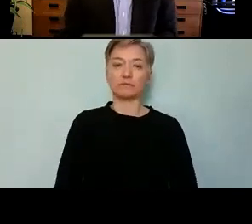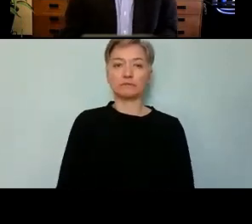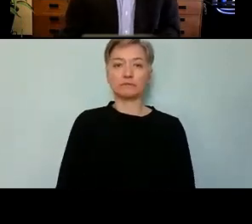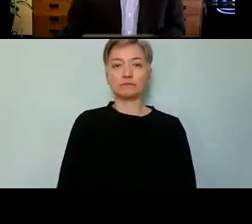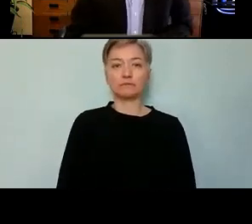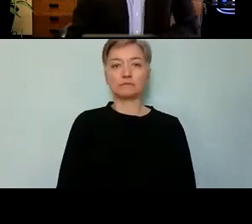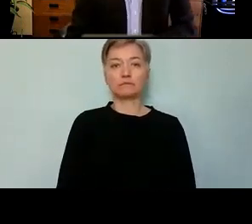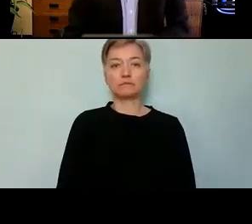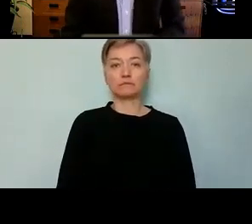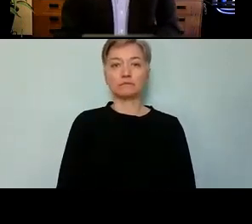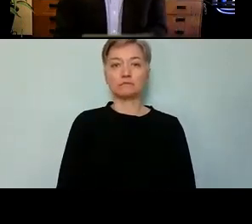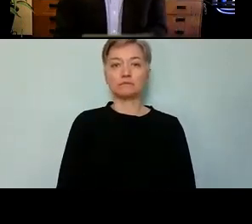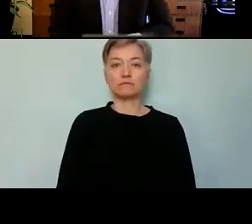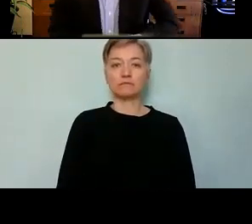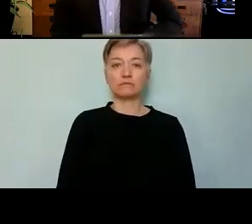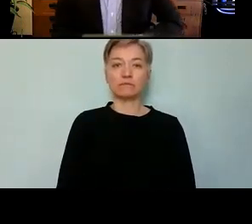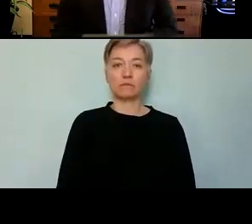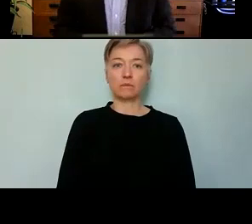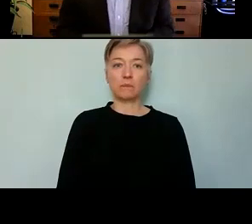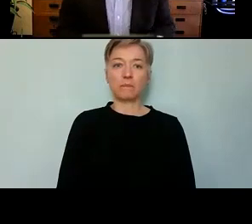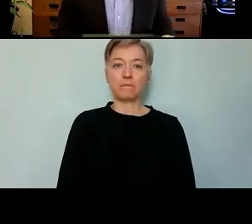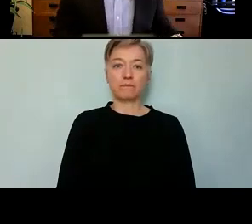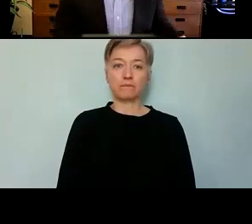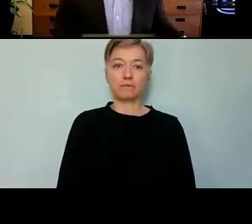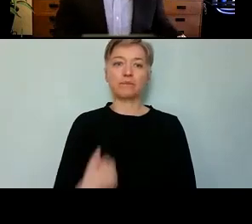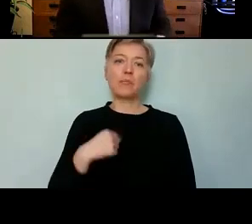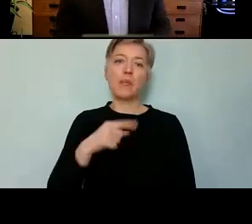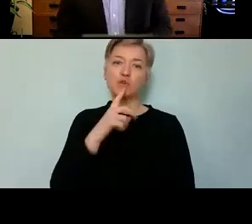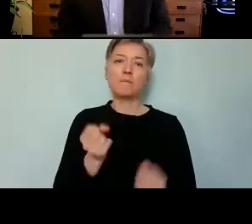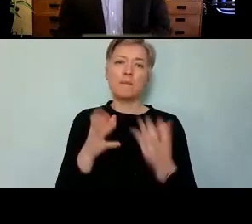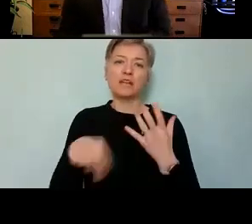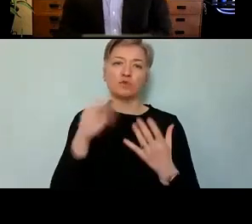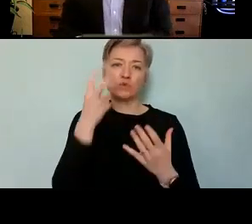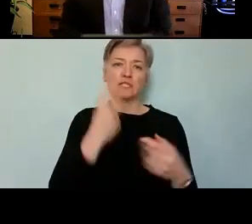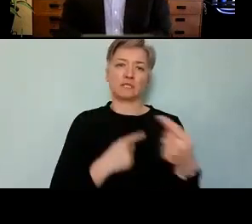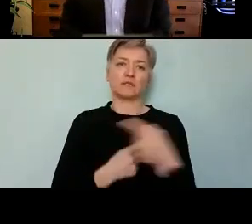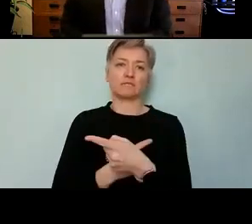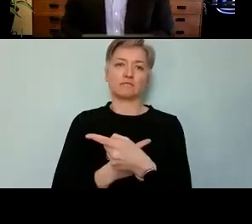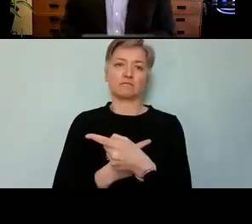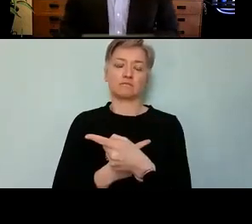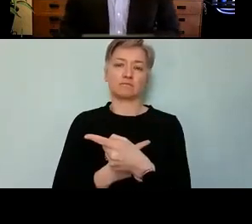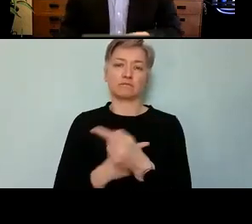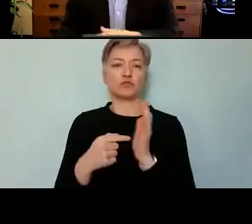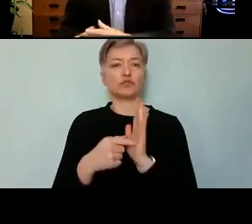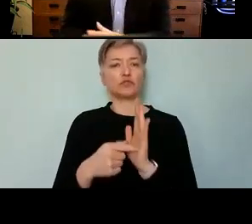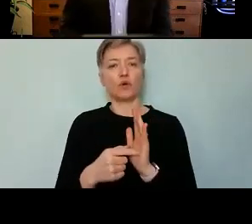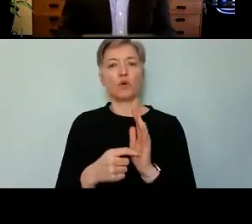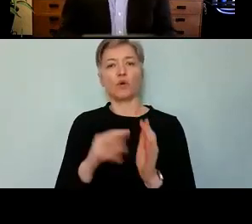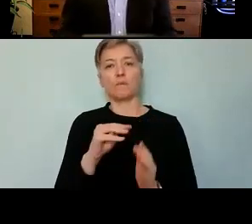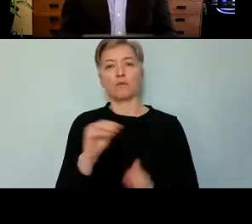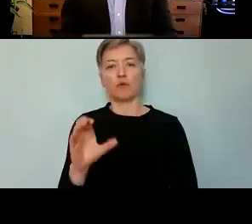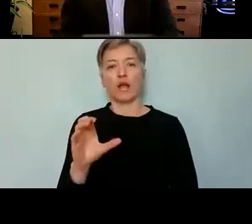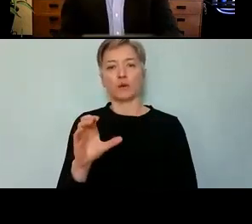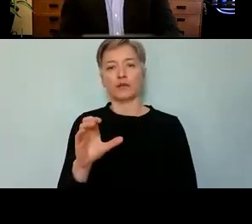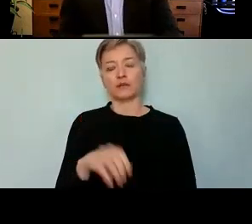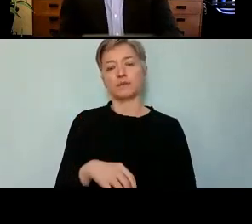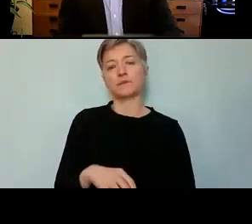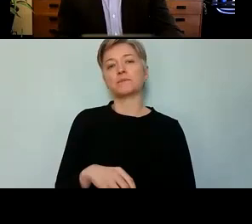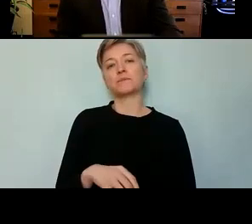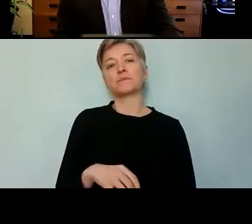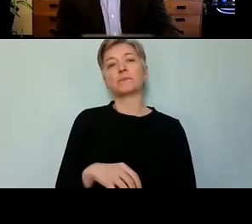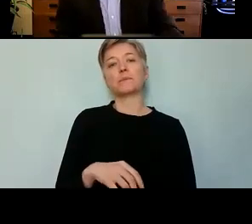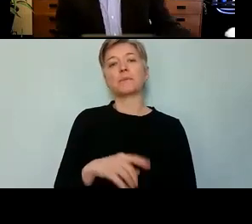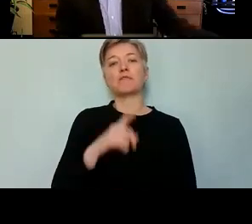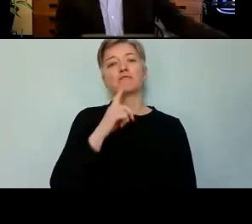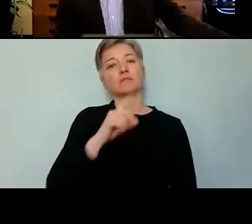So this is a slide I presume many of you have seen. This is obviously Monroe County, and this highlights the disparity